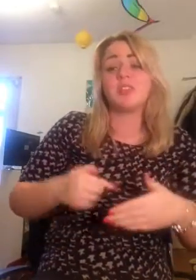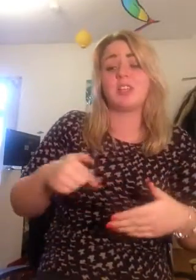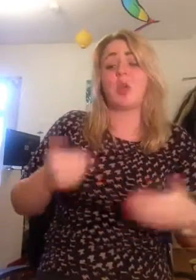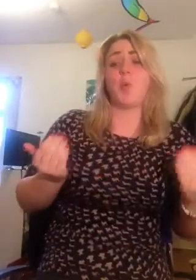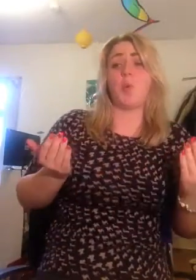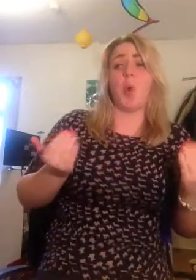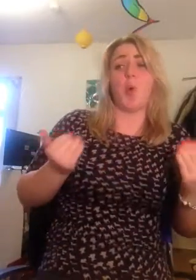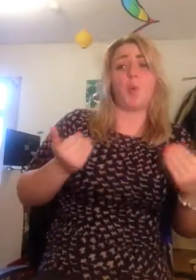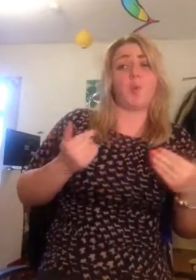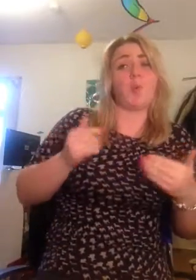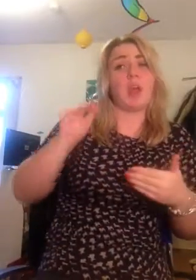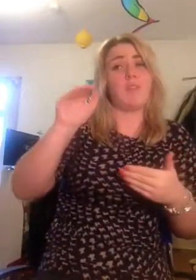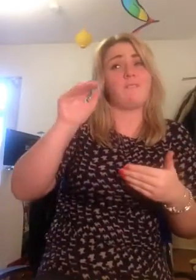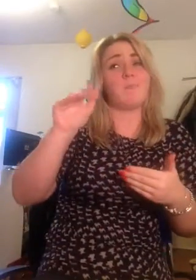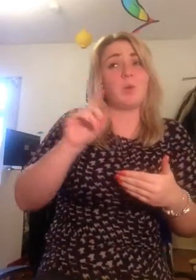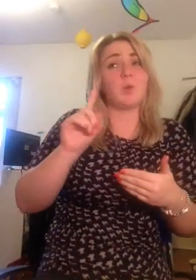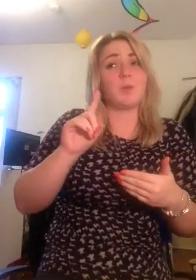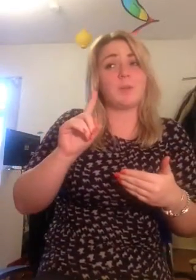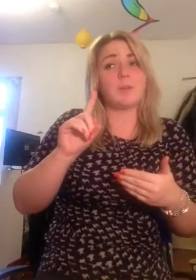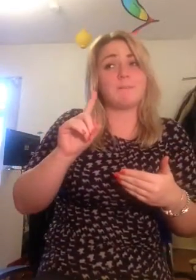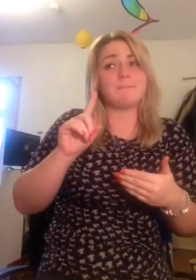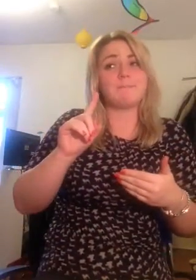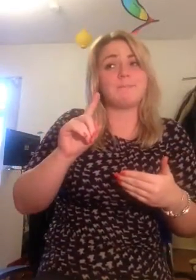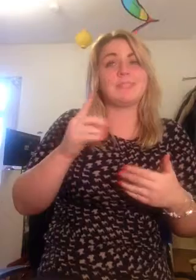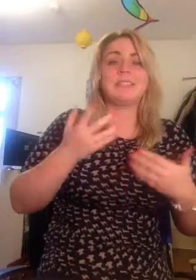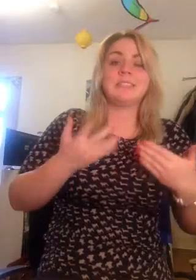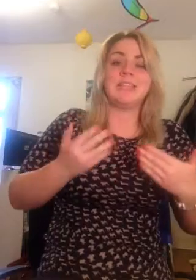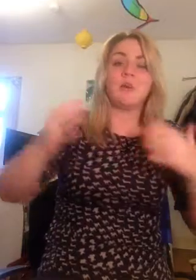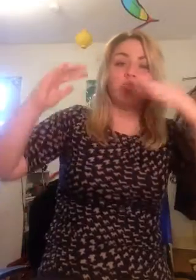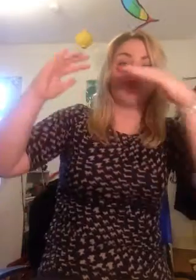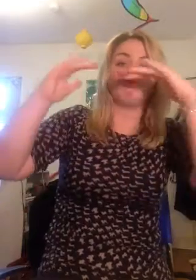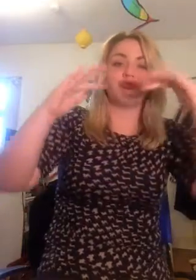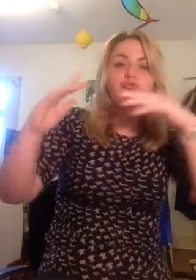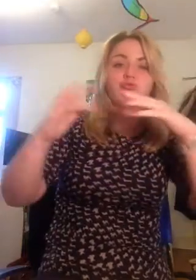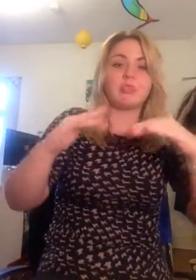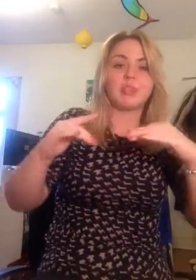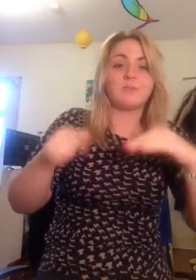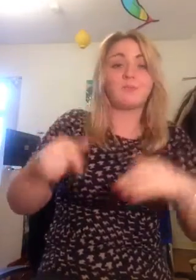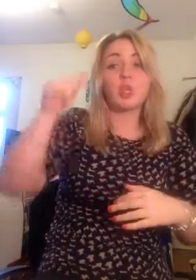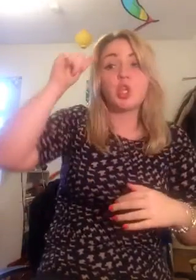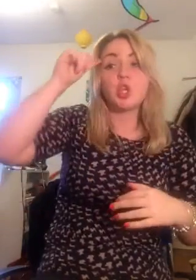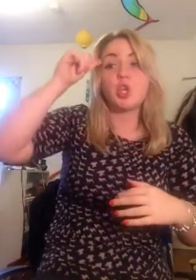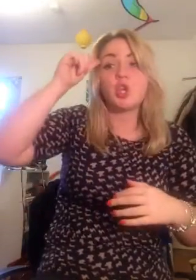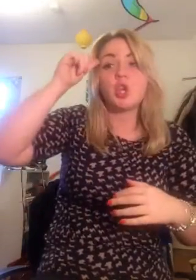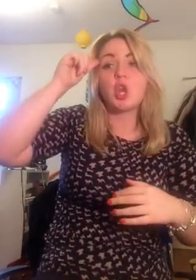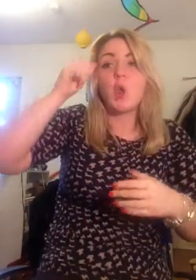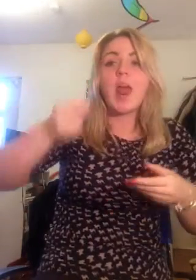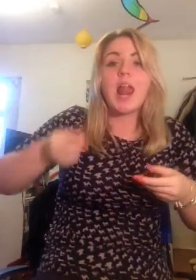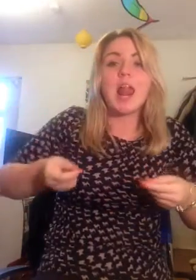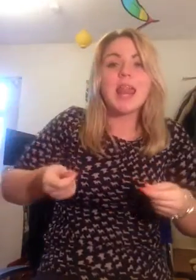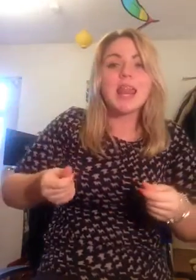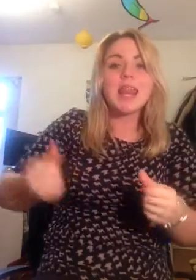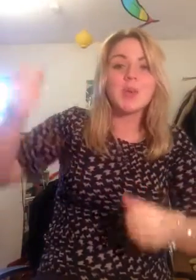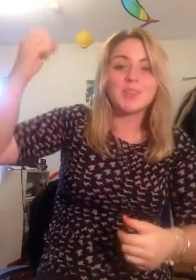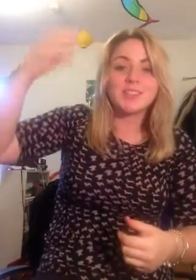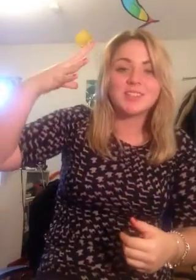rain. Liquid sunshine. Oh, I like that. That's what I call it. Liquid sunshine. The garden will be very pleased about